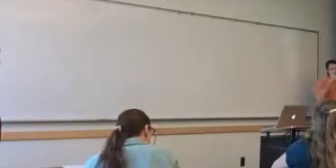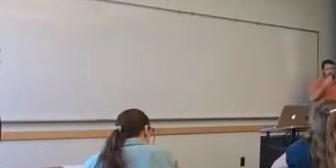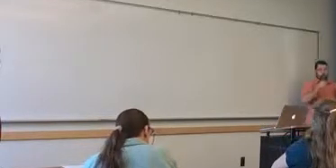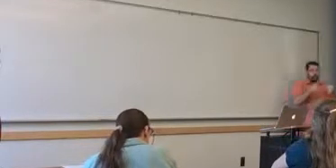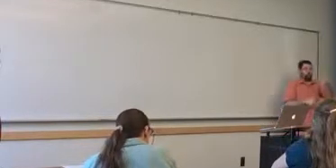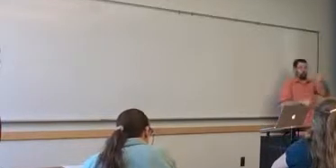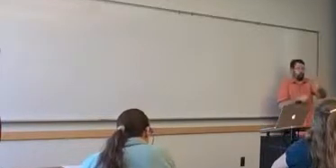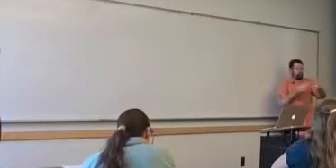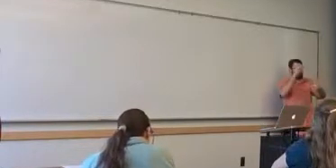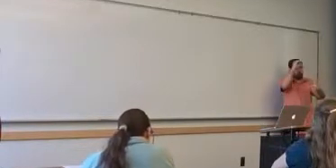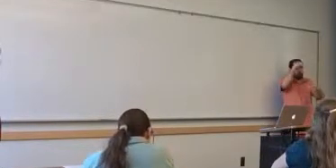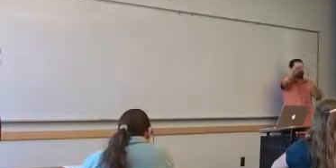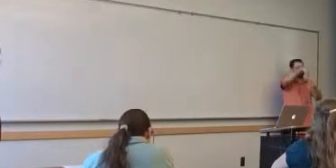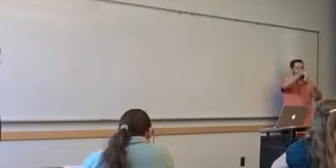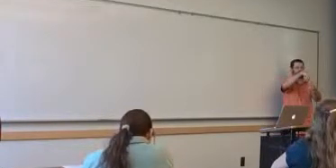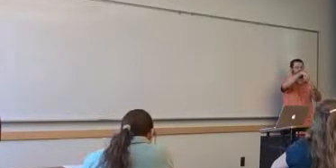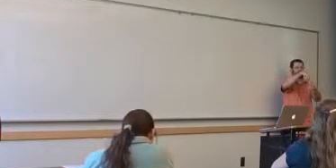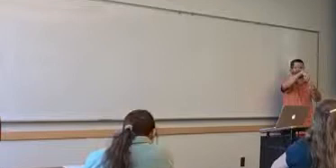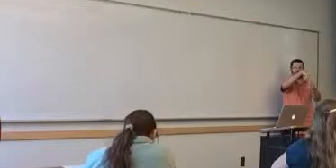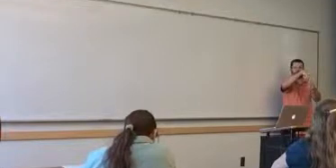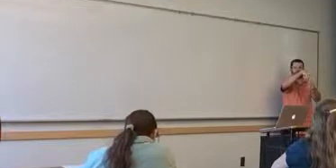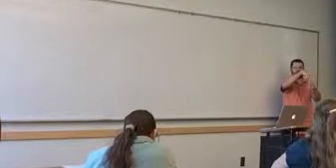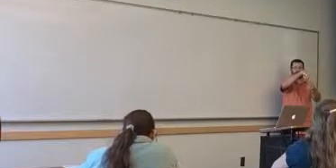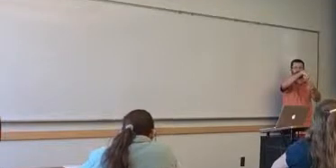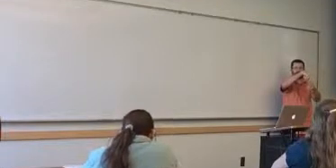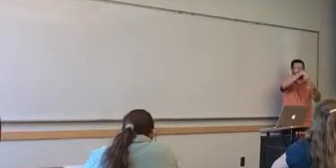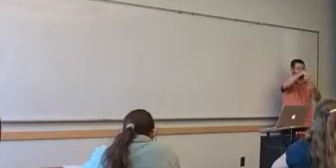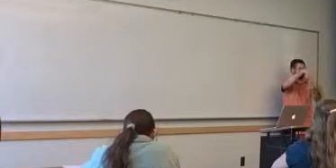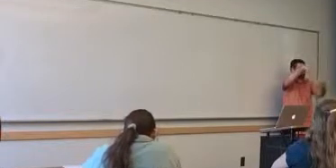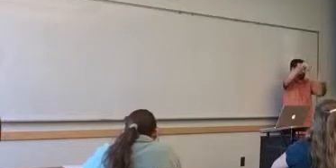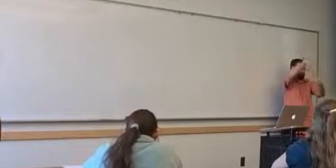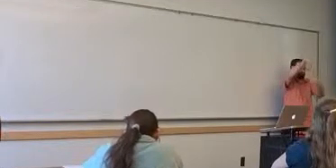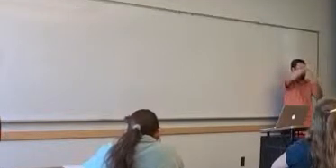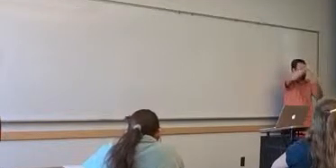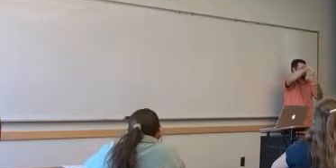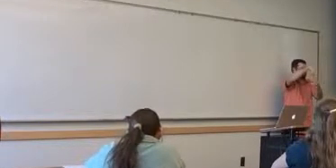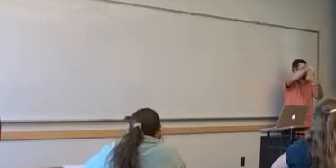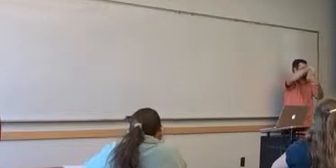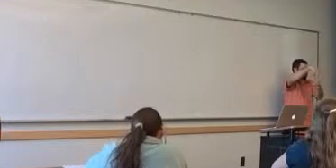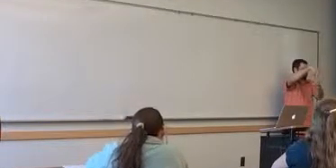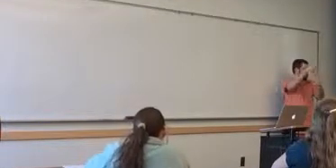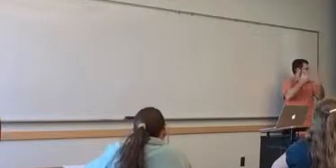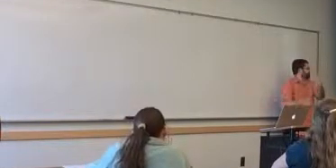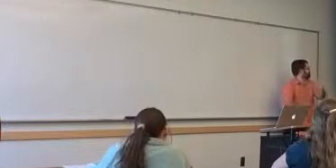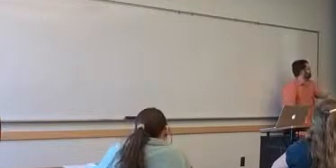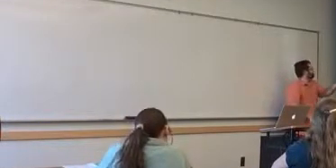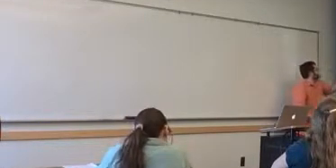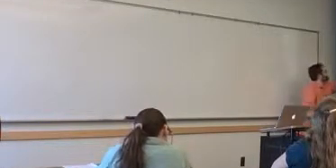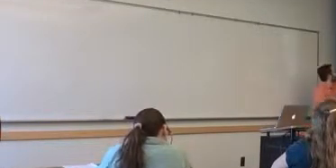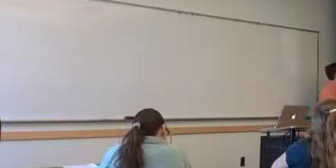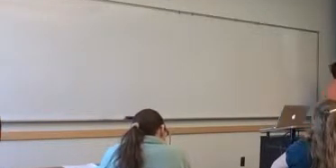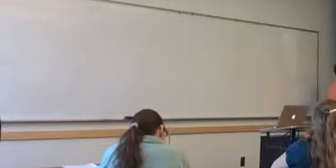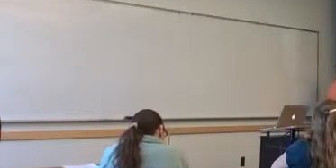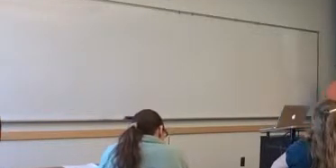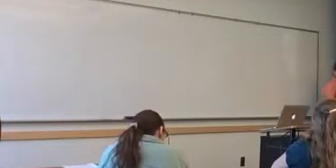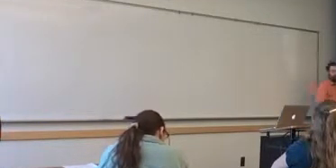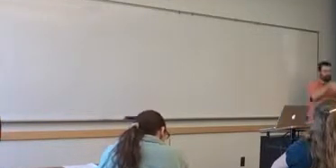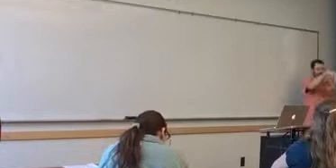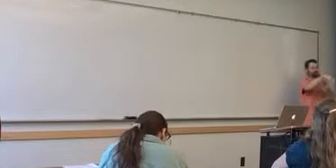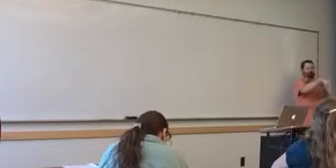hand. So if you've got the boy, you can have him show him standing on the car. Just by your side placement.